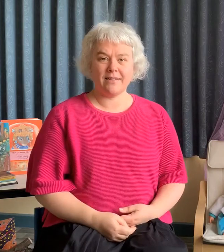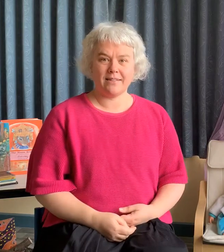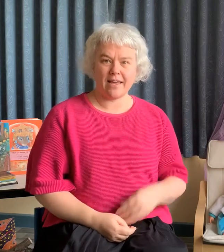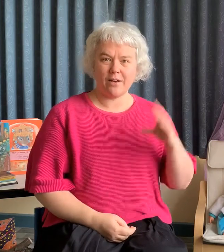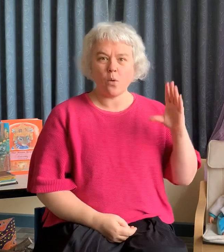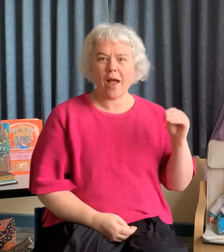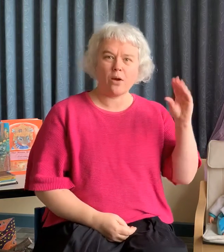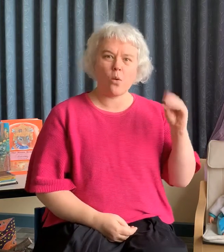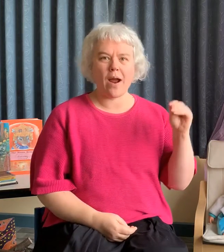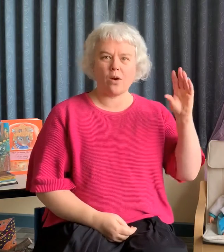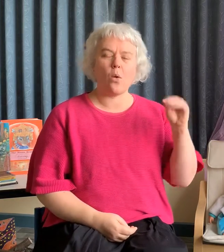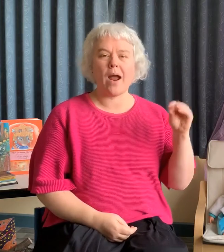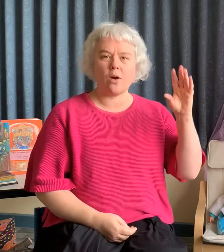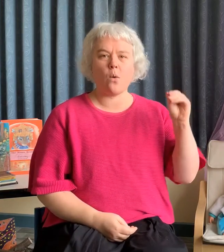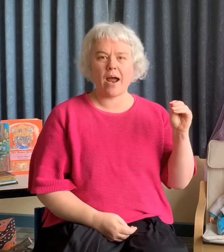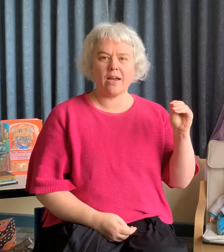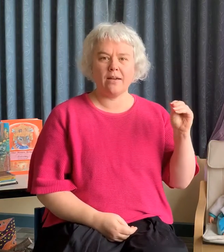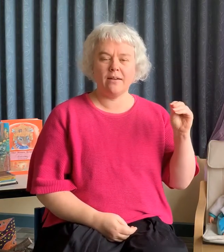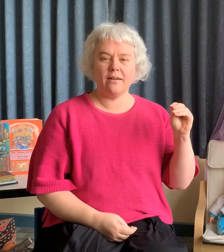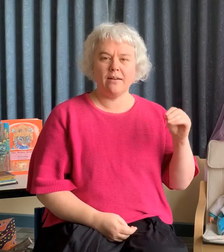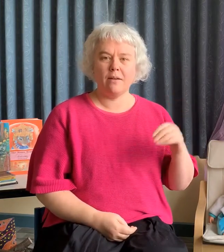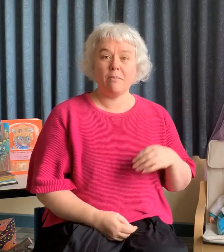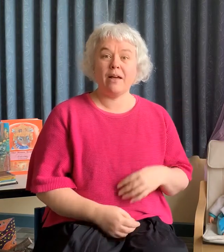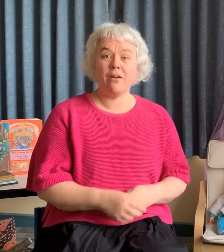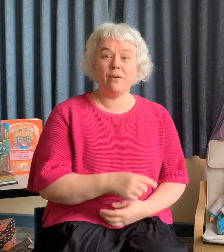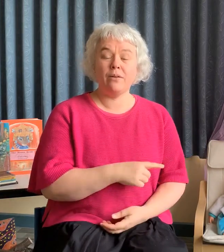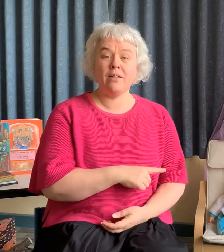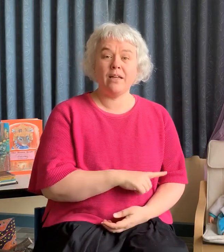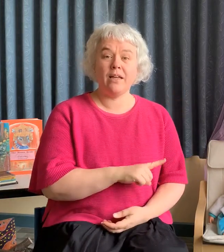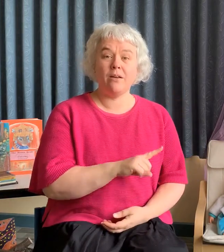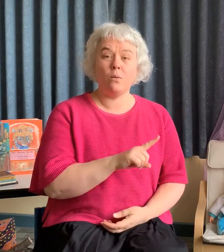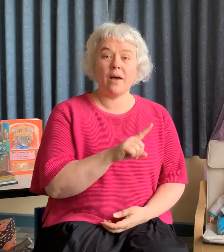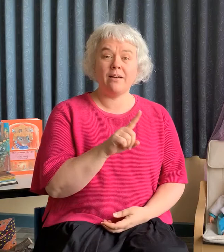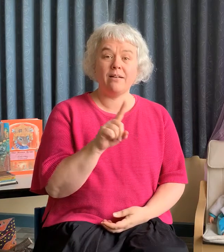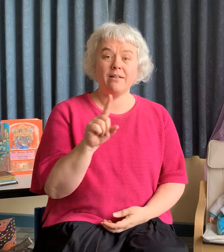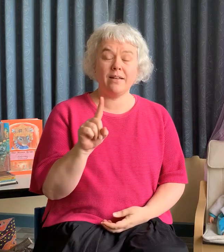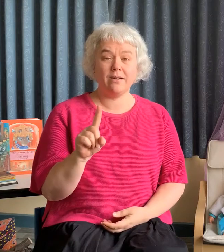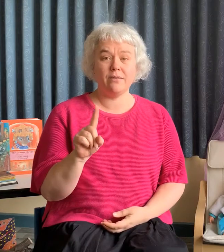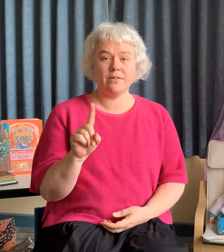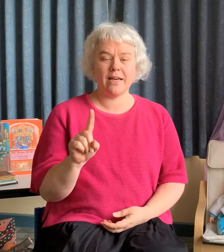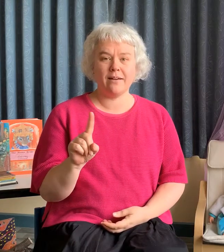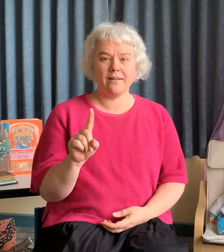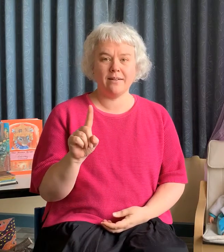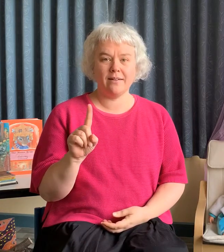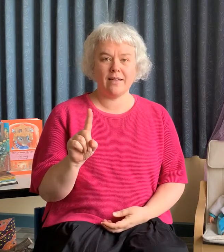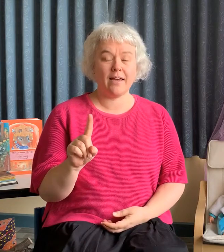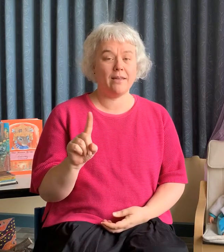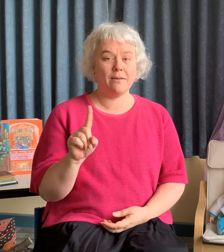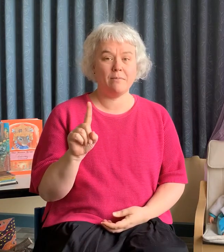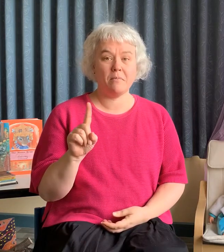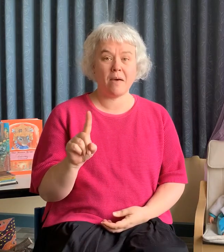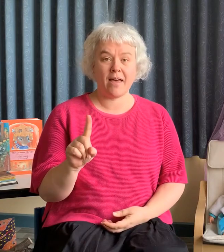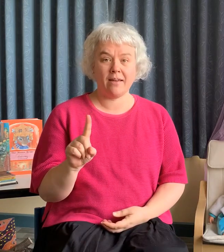said quack quack quack quack But only one little duck came back